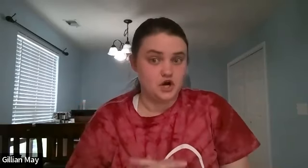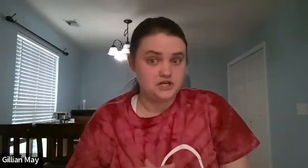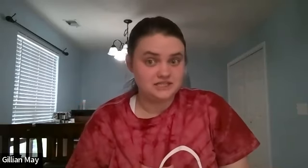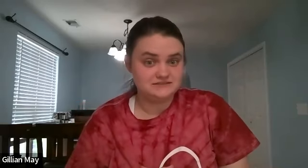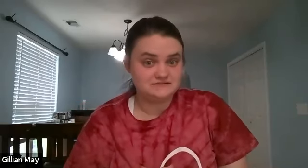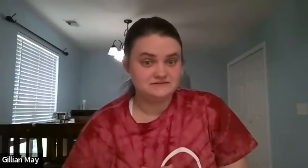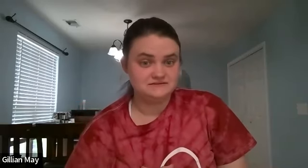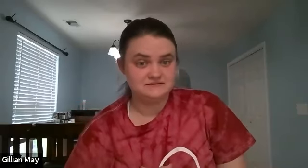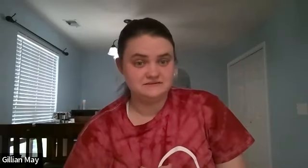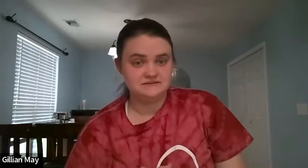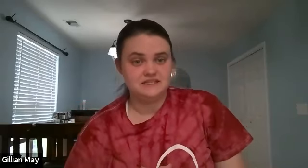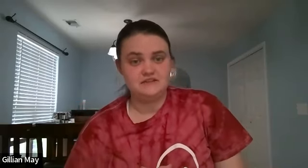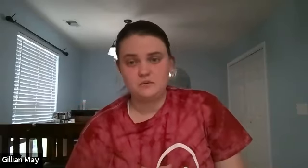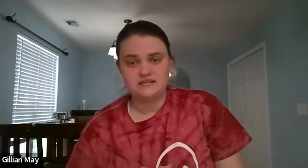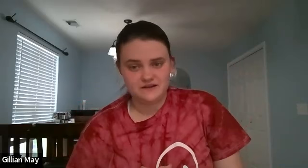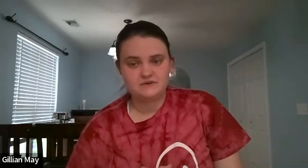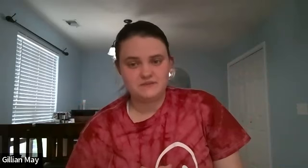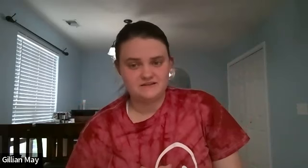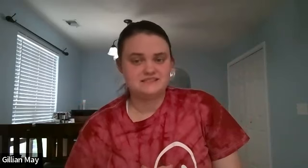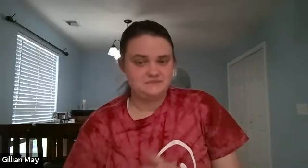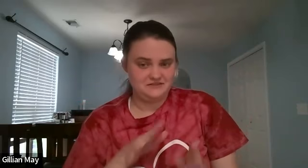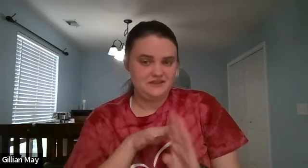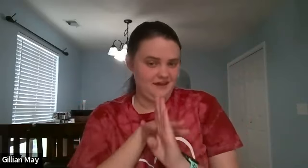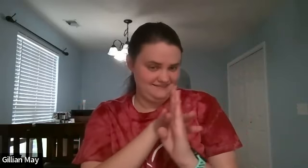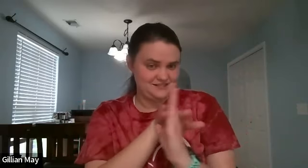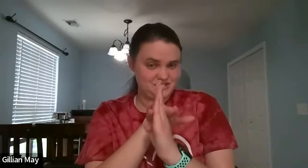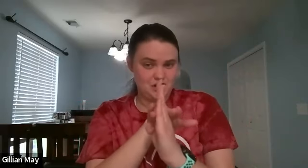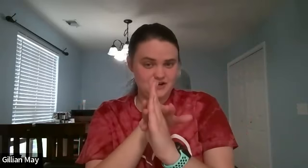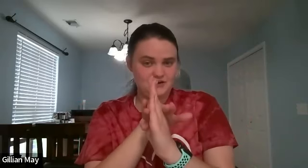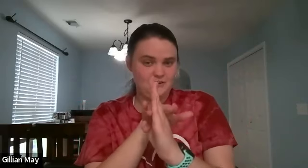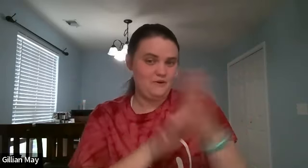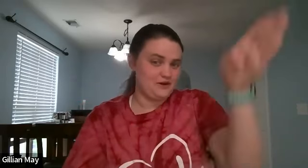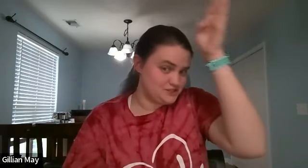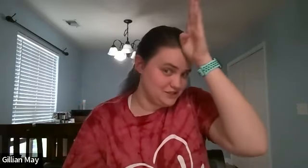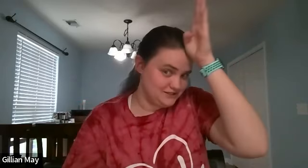shark. Either way is fine with me. I'll accept either. Yeah. Shark or shark.